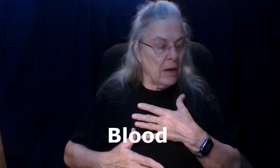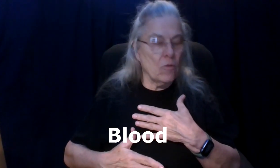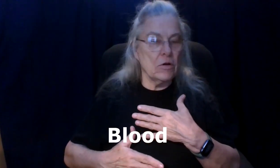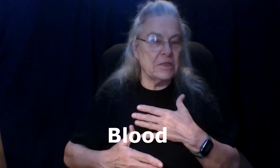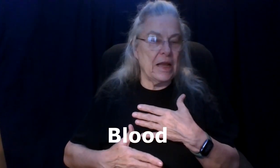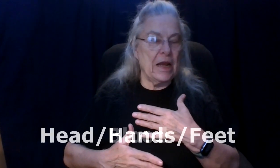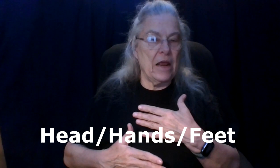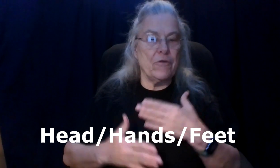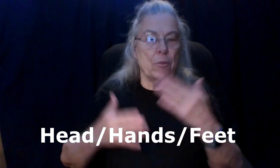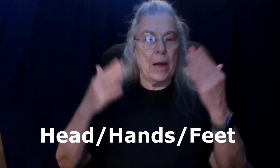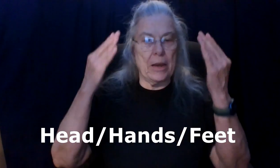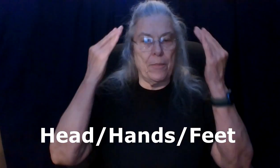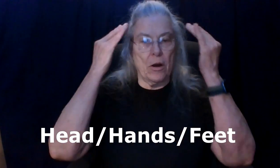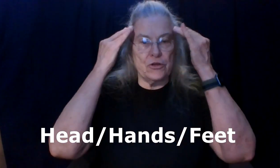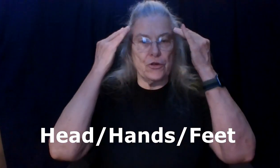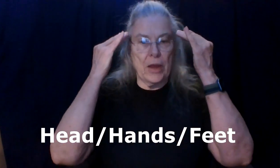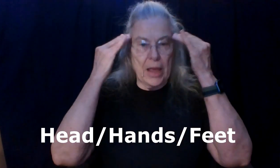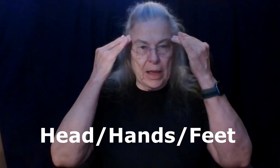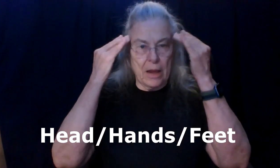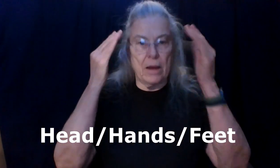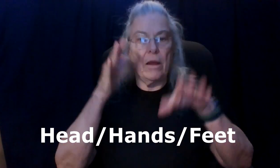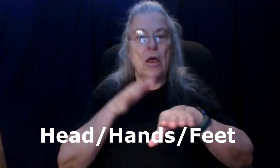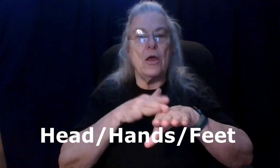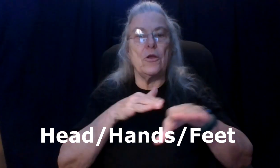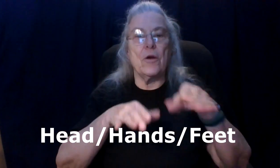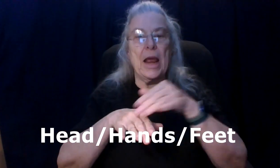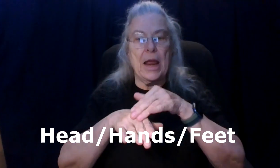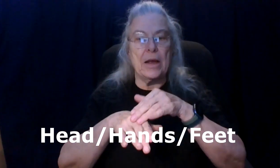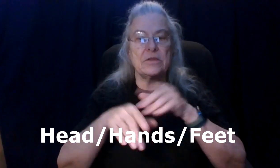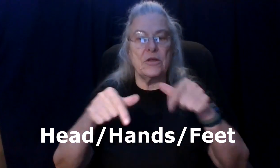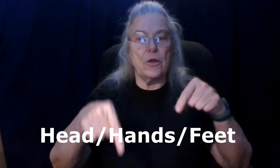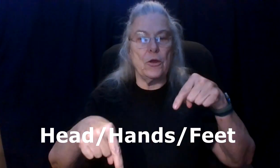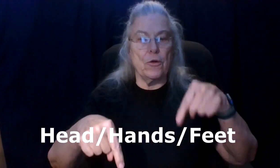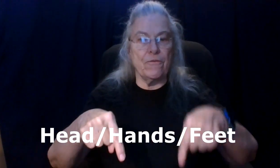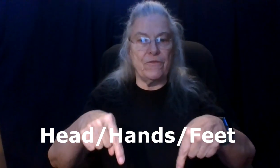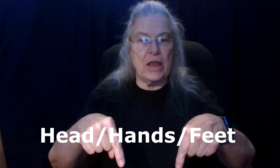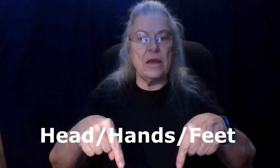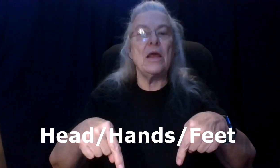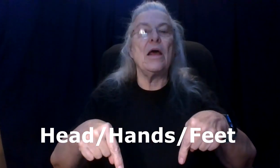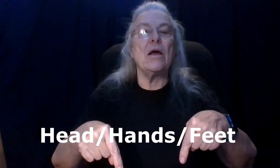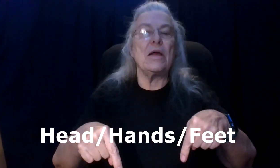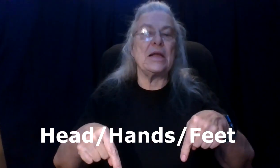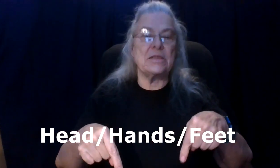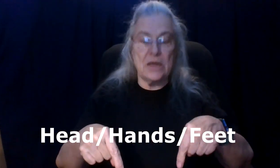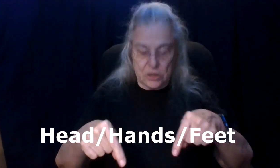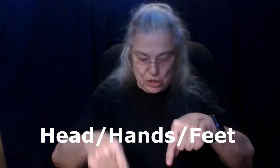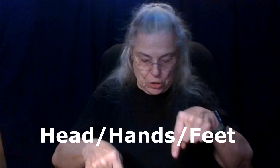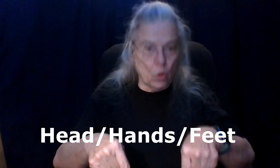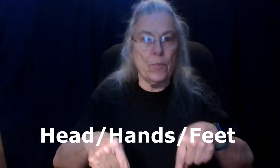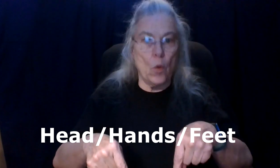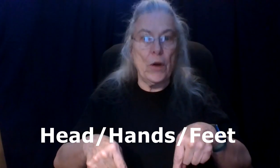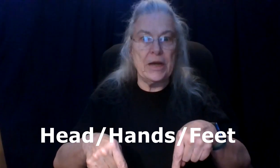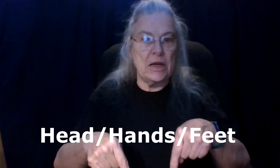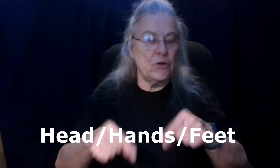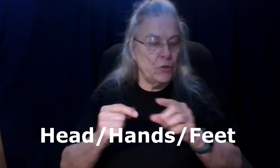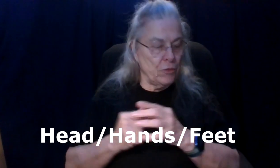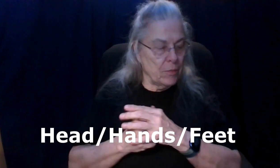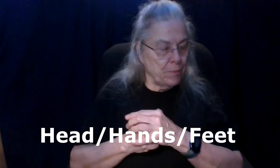course, any of your body parts, your head, your hands, your feet, it's touching or pointing to them.